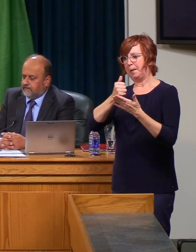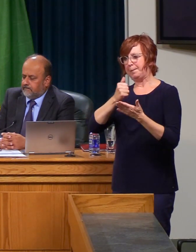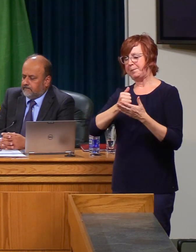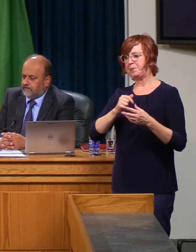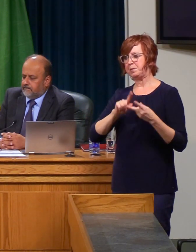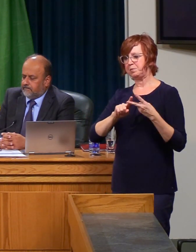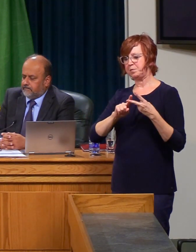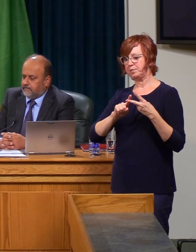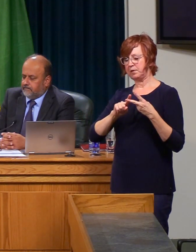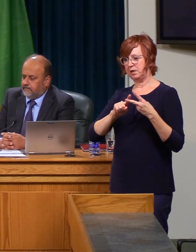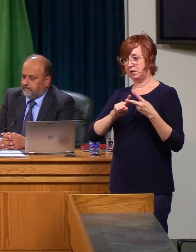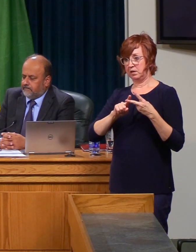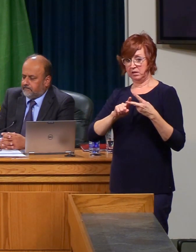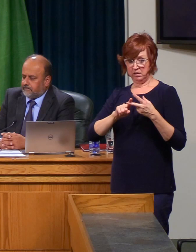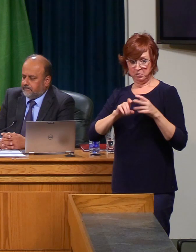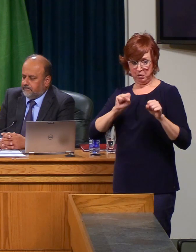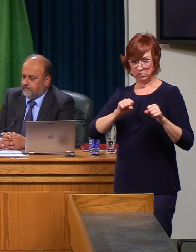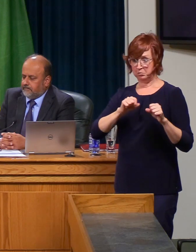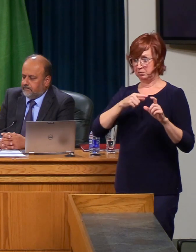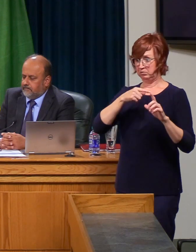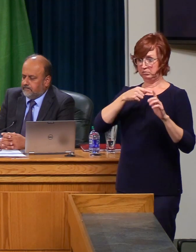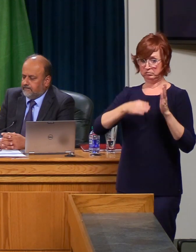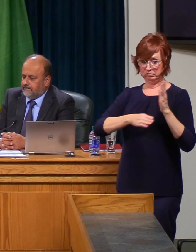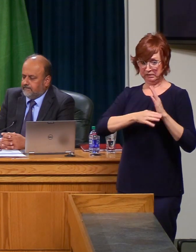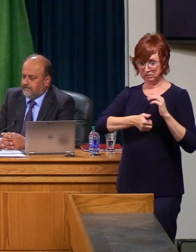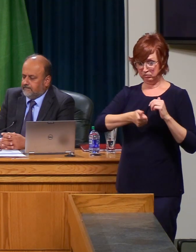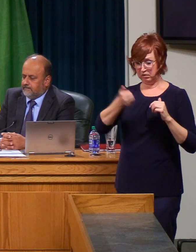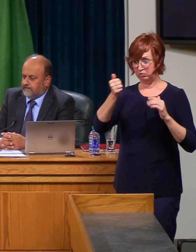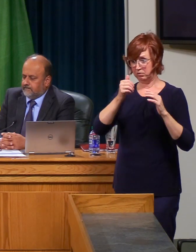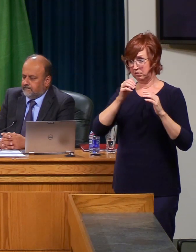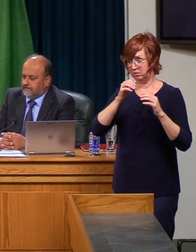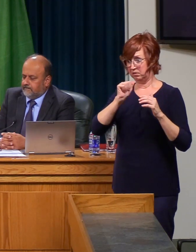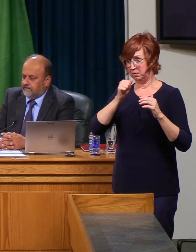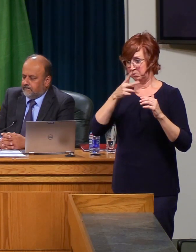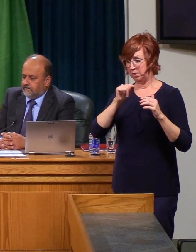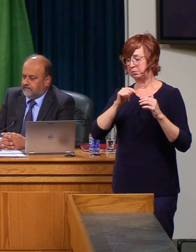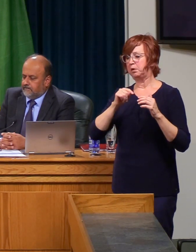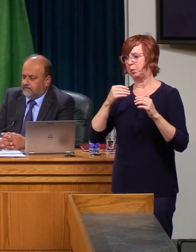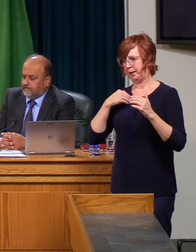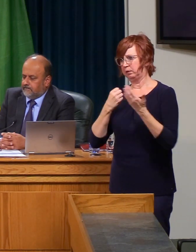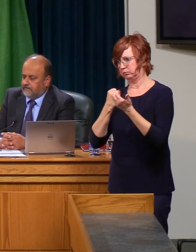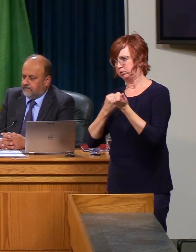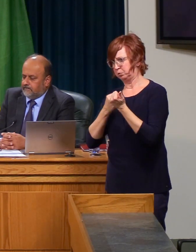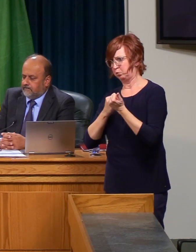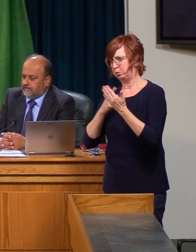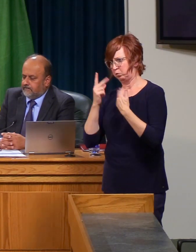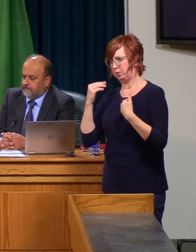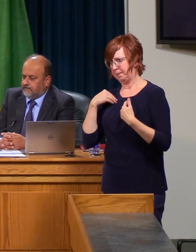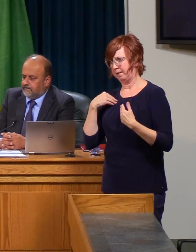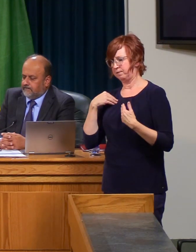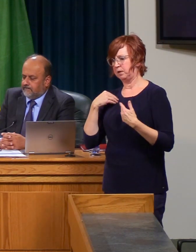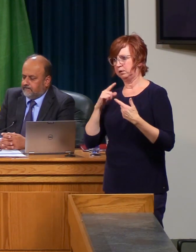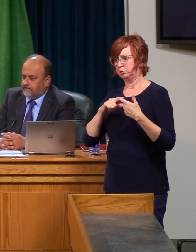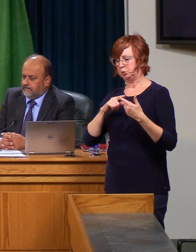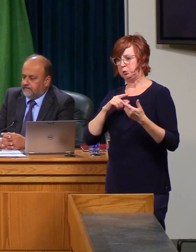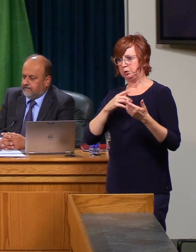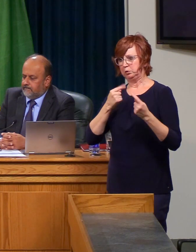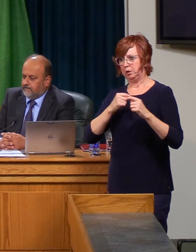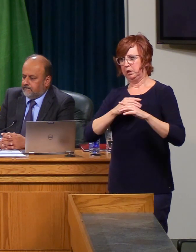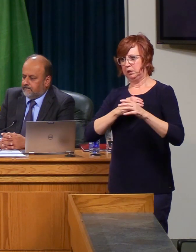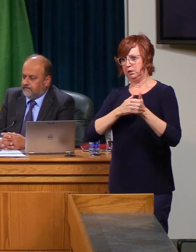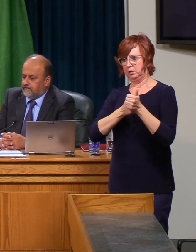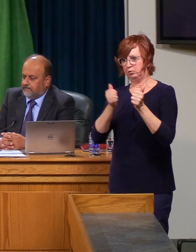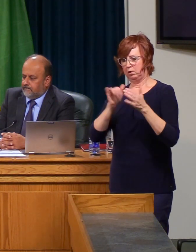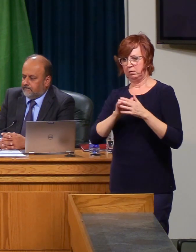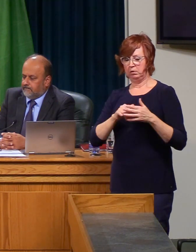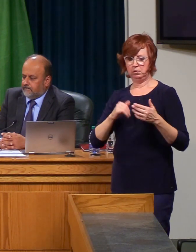these supports that have been put in place, they are to prevent that. If you are able to forego the